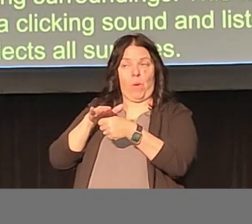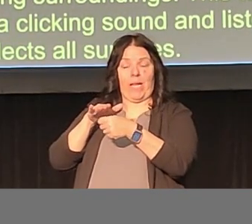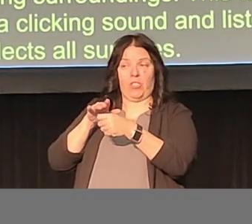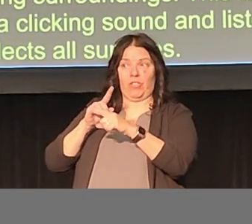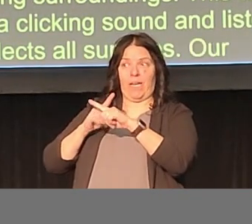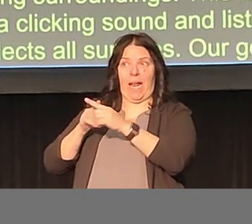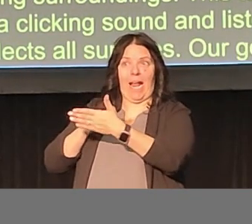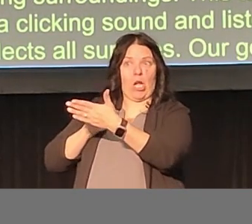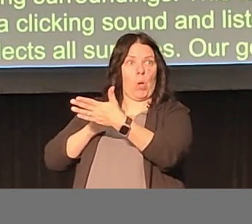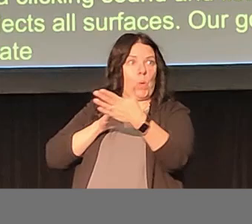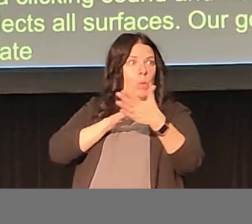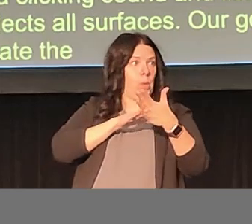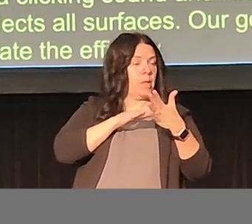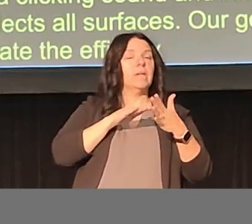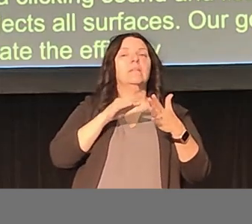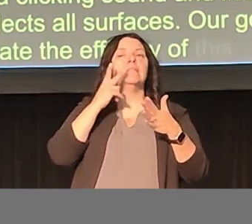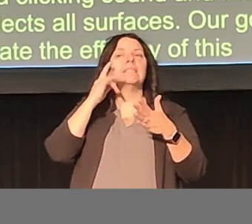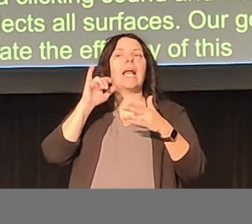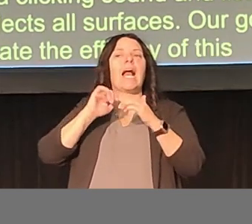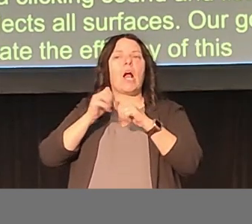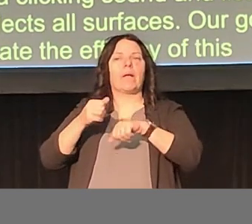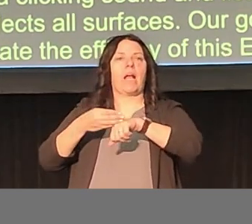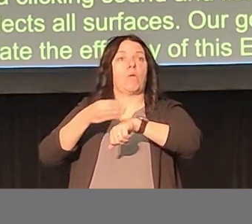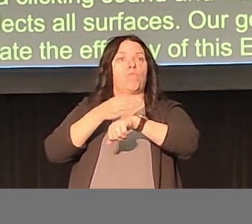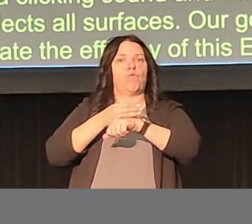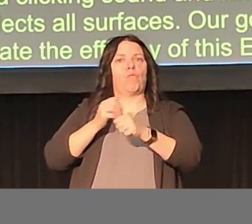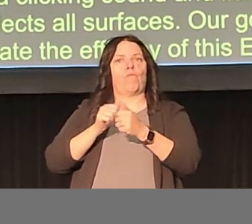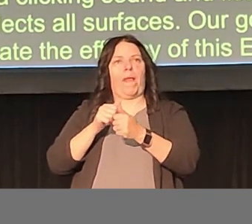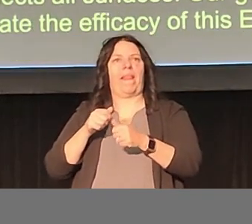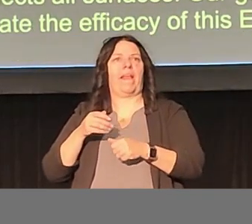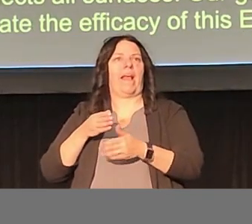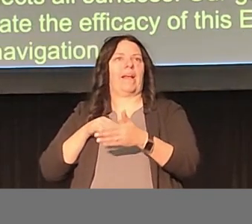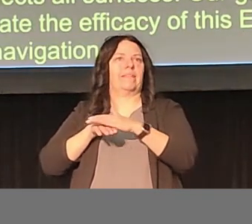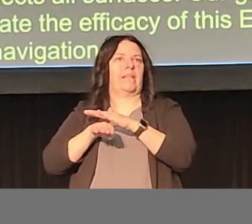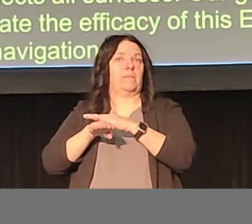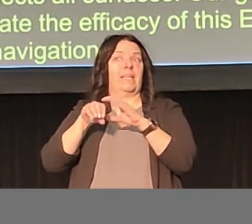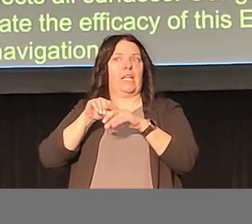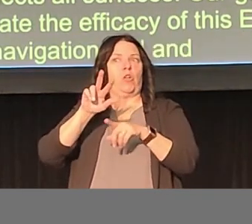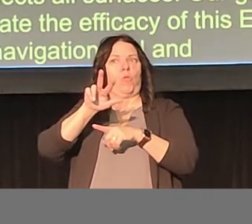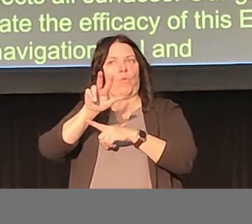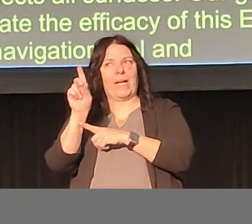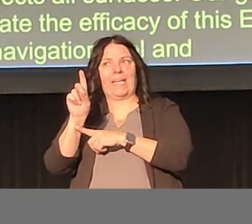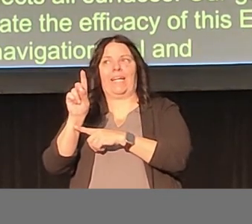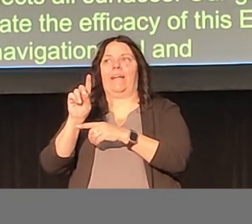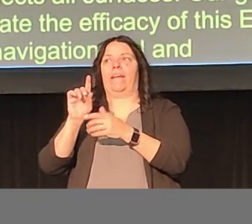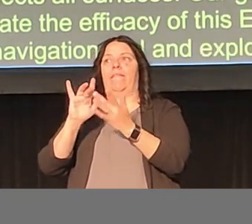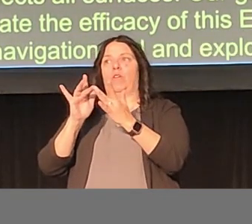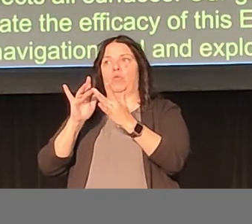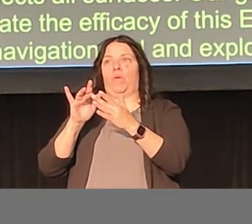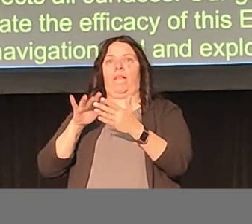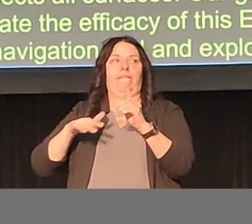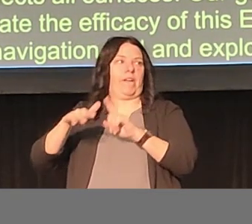tool and explore how it could improve accessibility in 3D virtual environments.